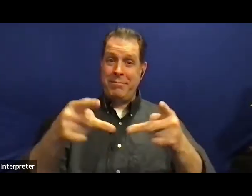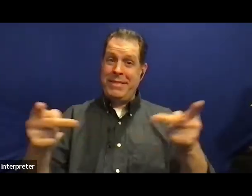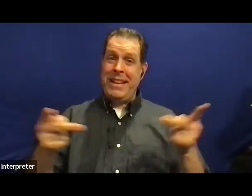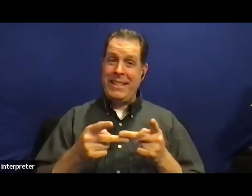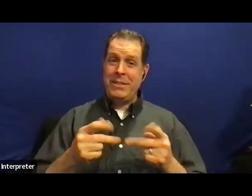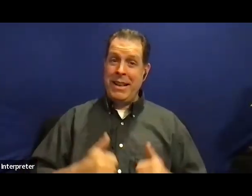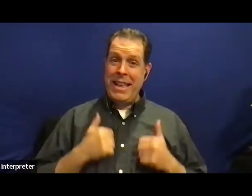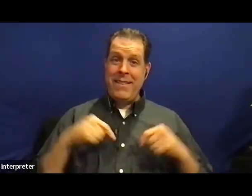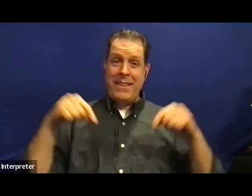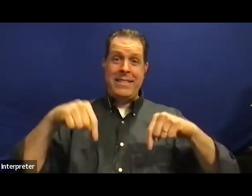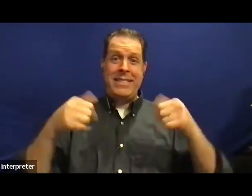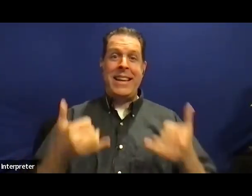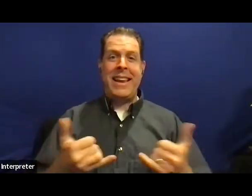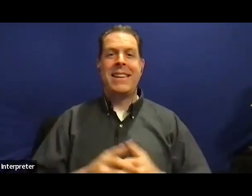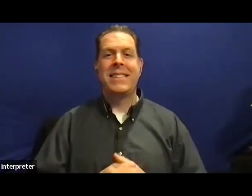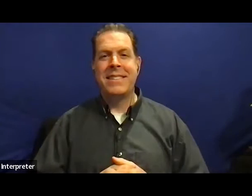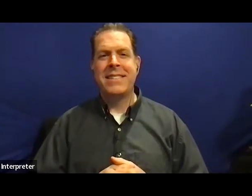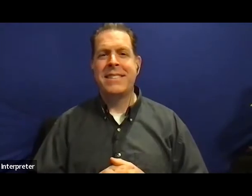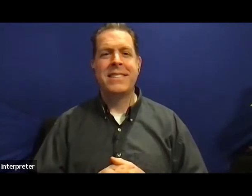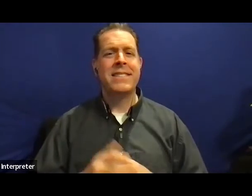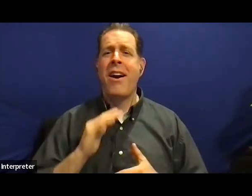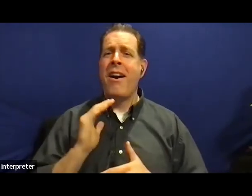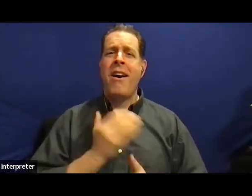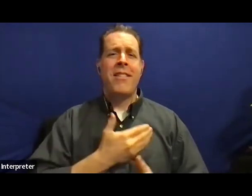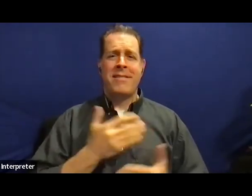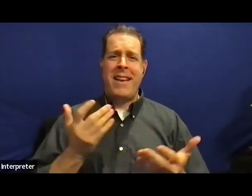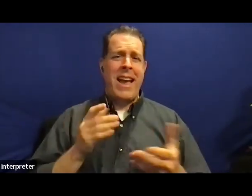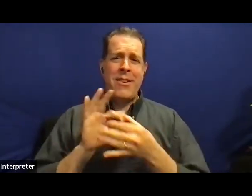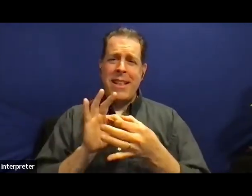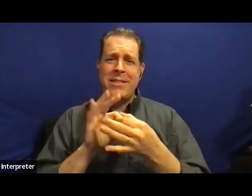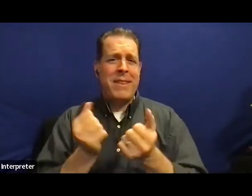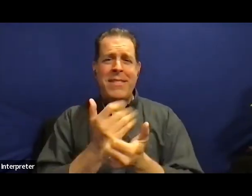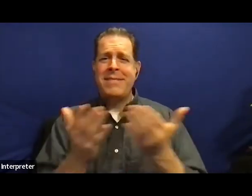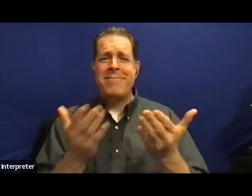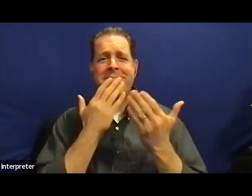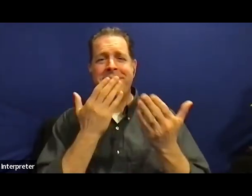live in today. All my relations, all my siaya.